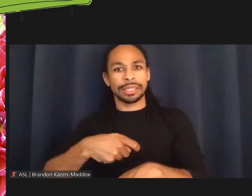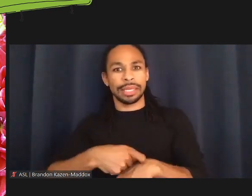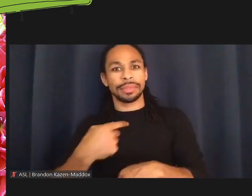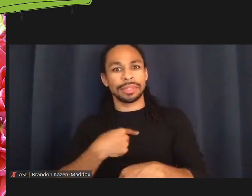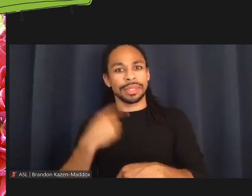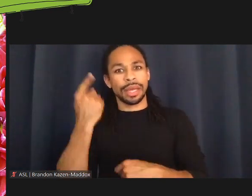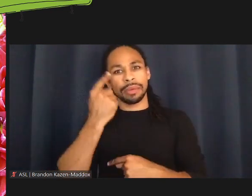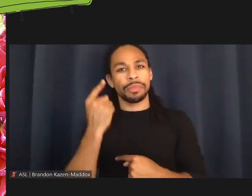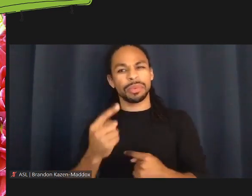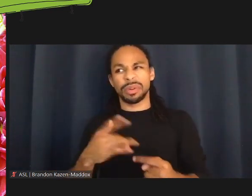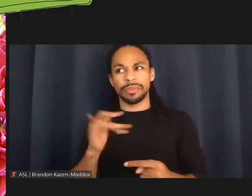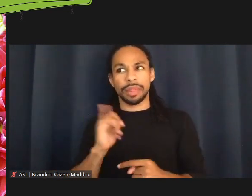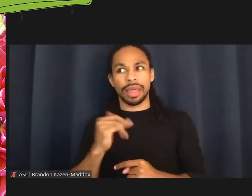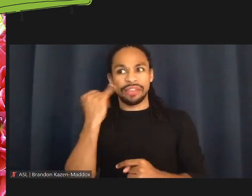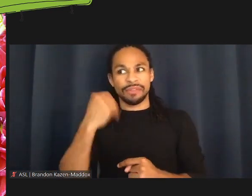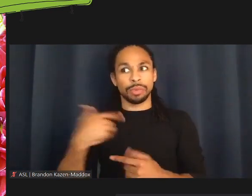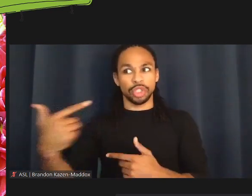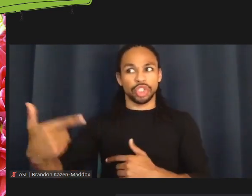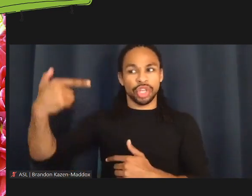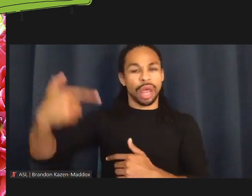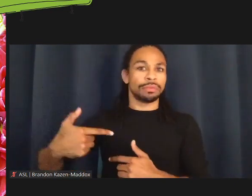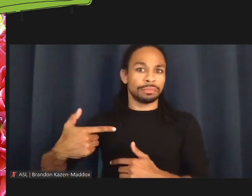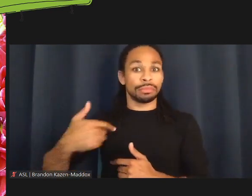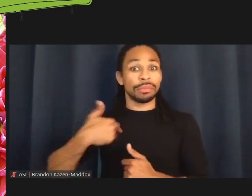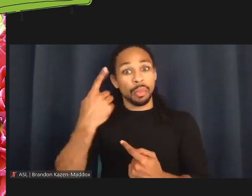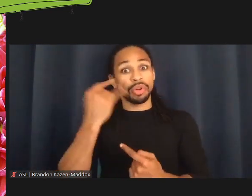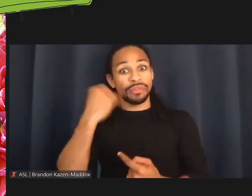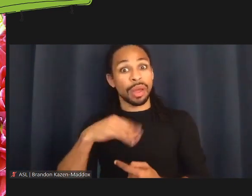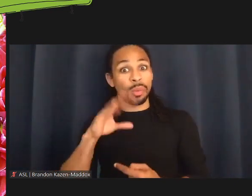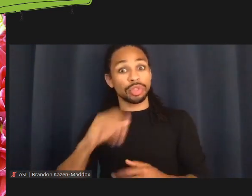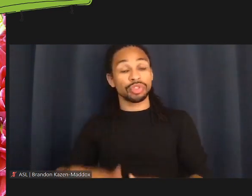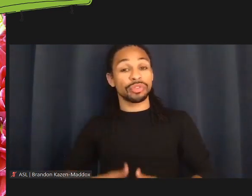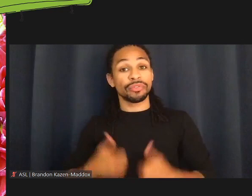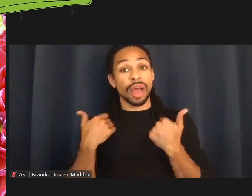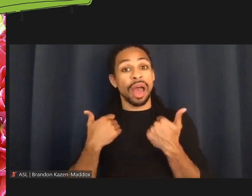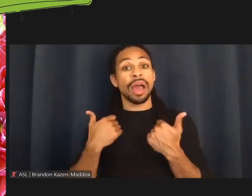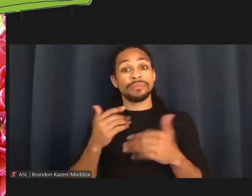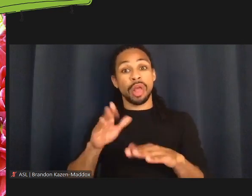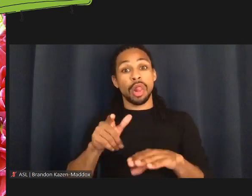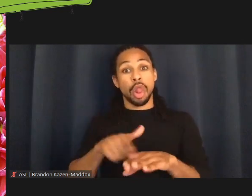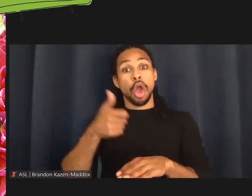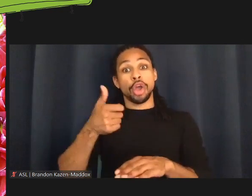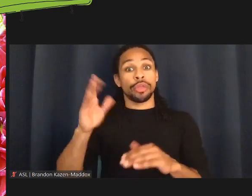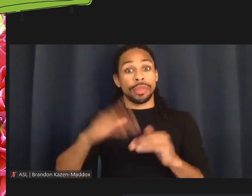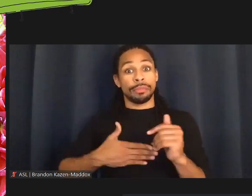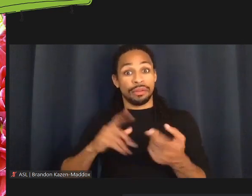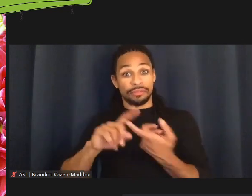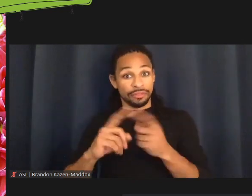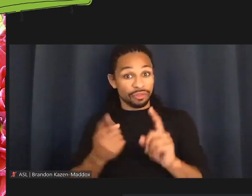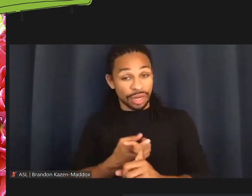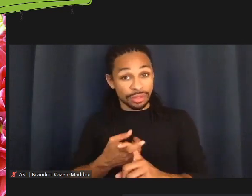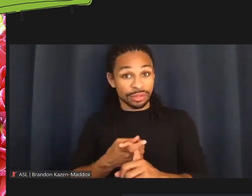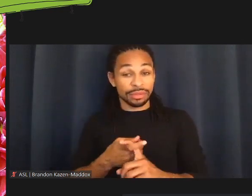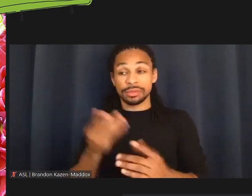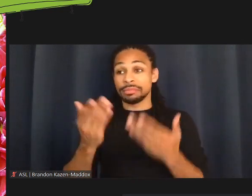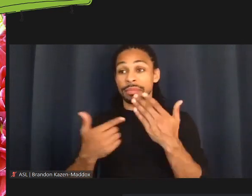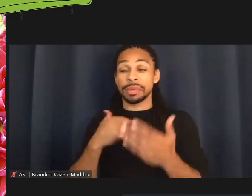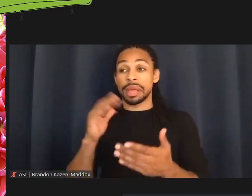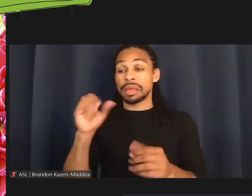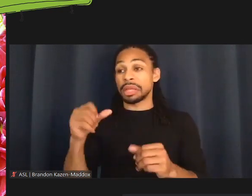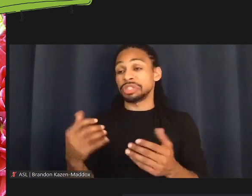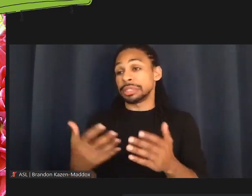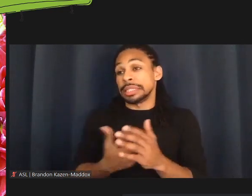to be shot. I have wondered whether I will survive my friends, whether I should just take the leap and excise myself from a life in fear of